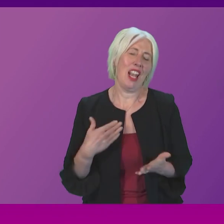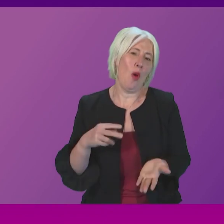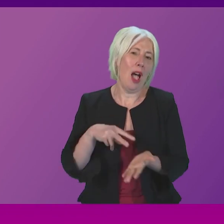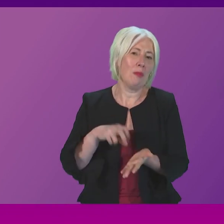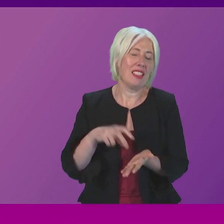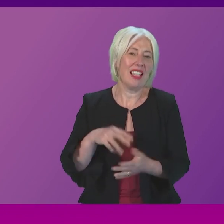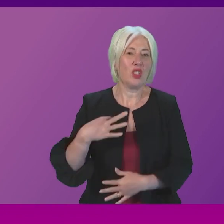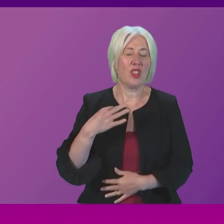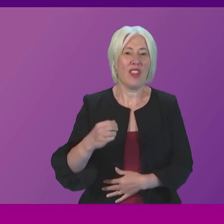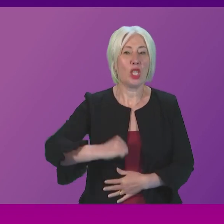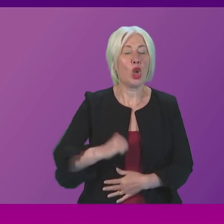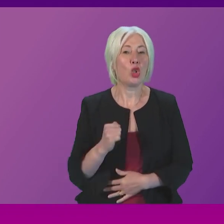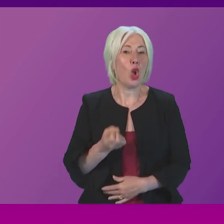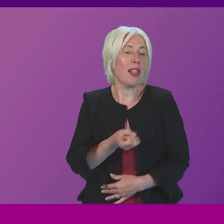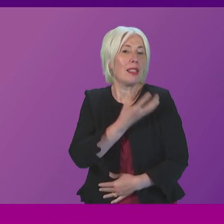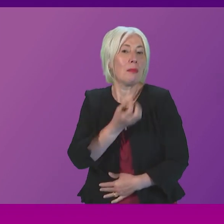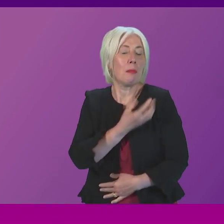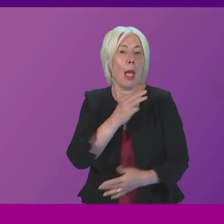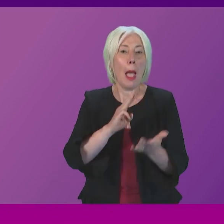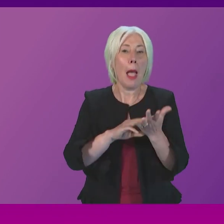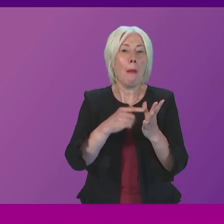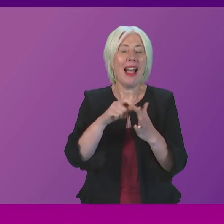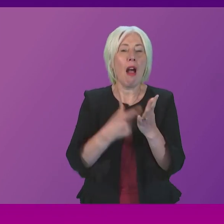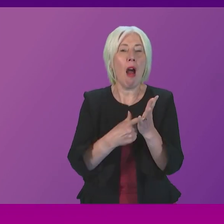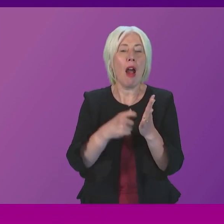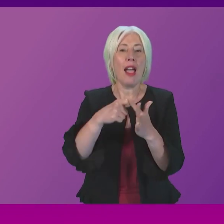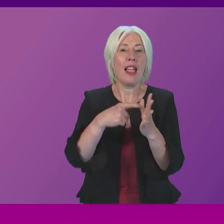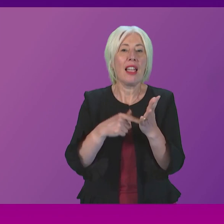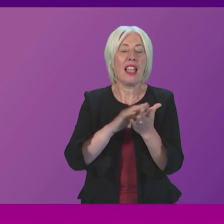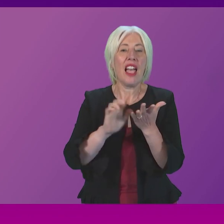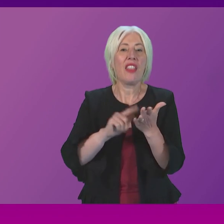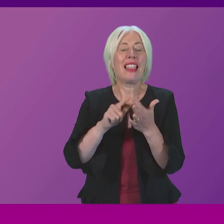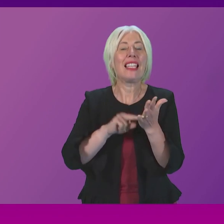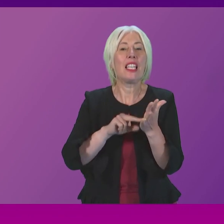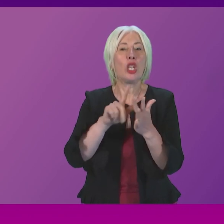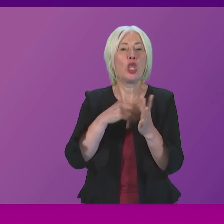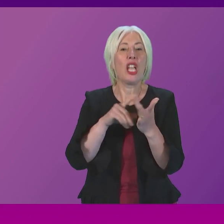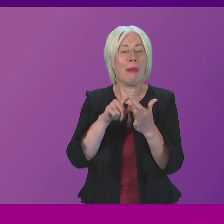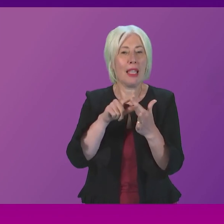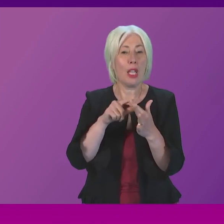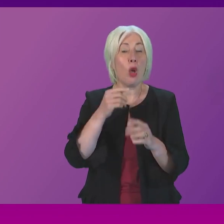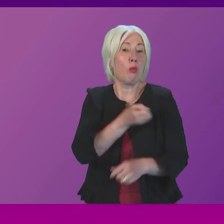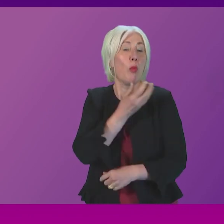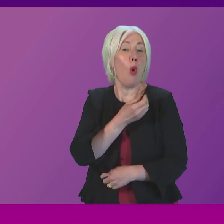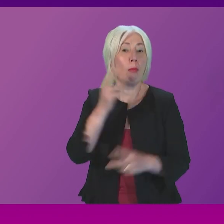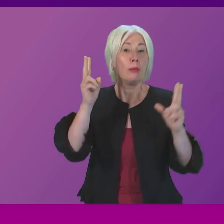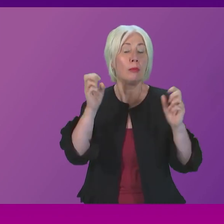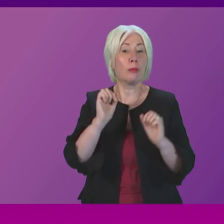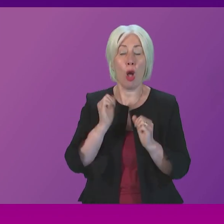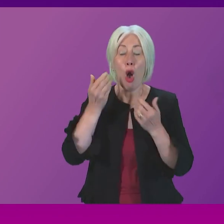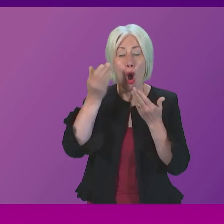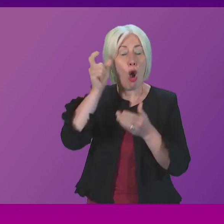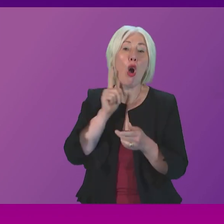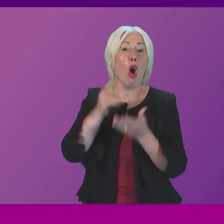to invite Scotland's Macker, Kathleen Jamie, to perform her poem, Her Words. Kathleen.